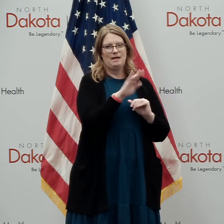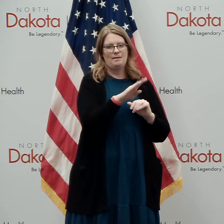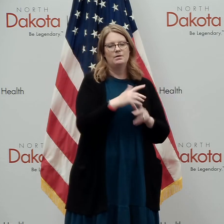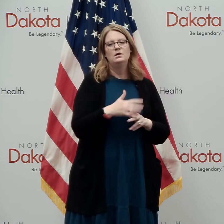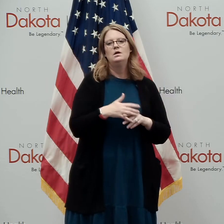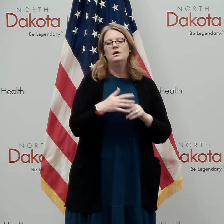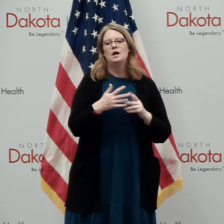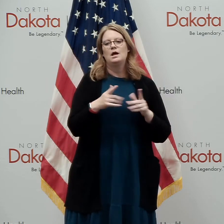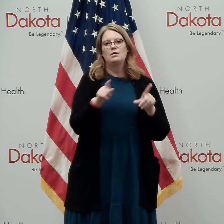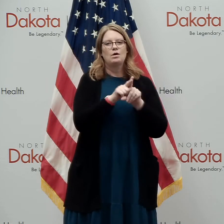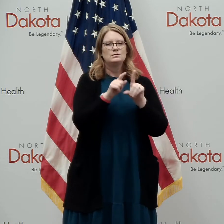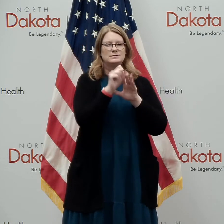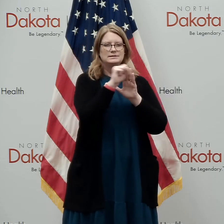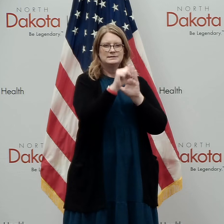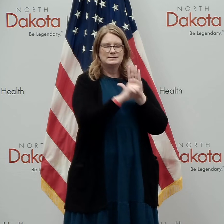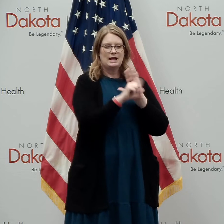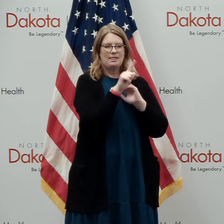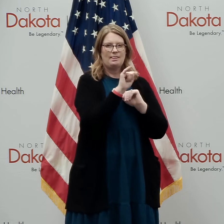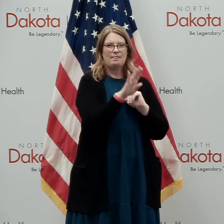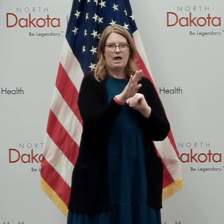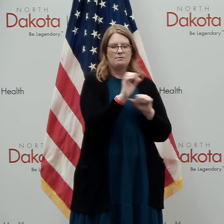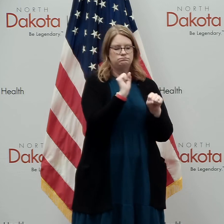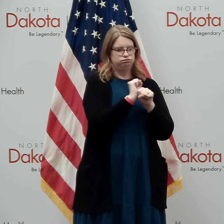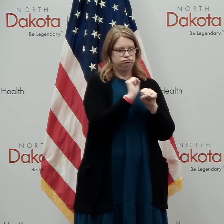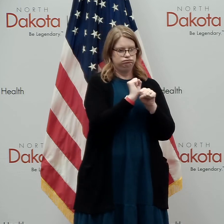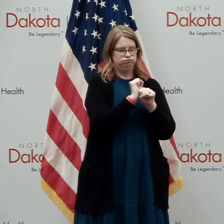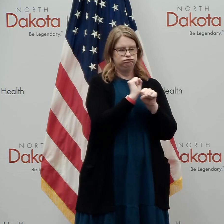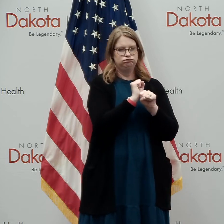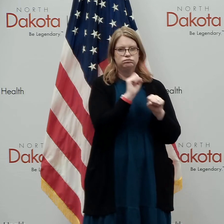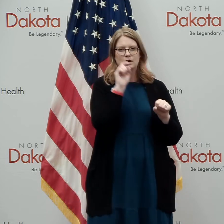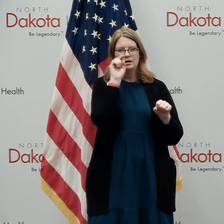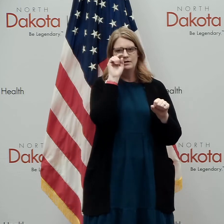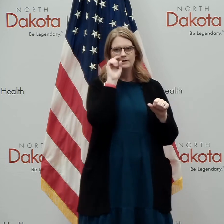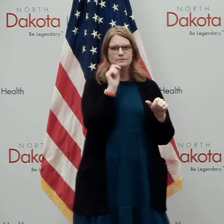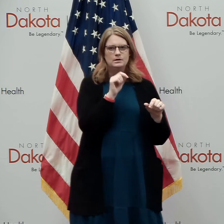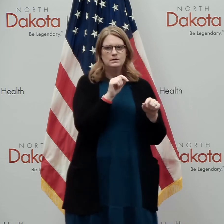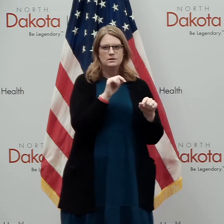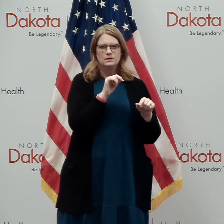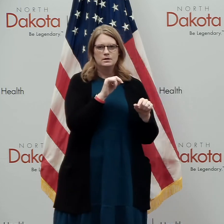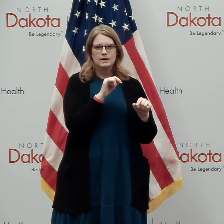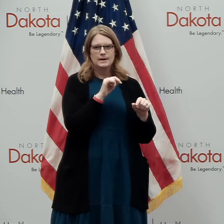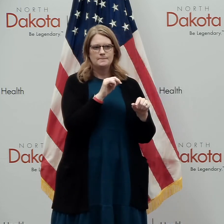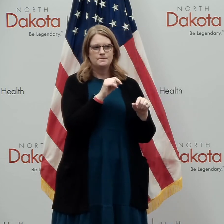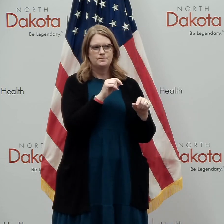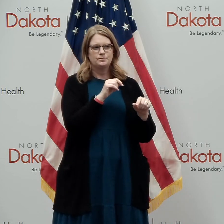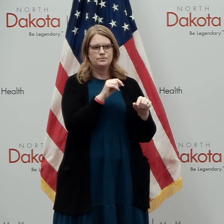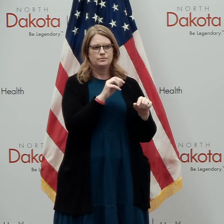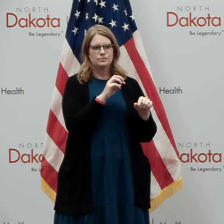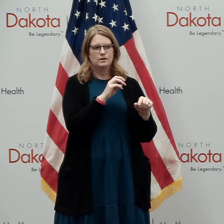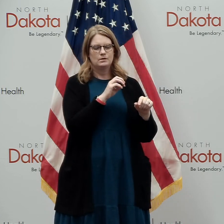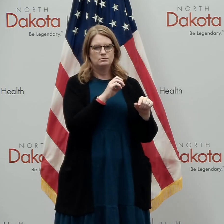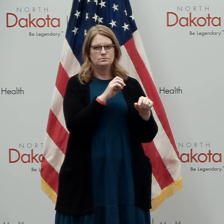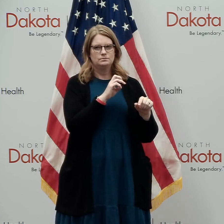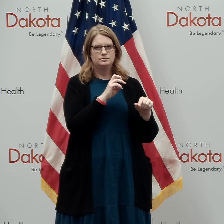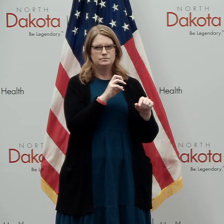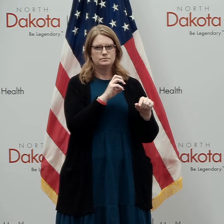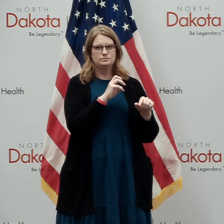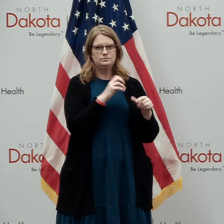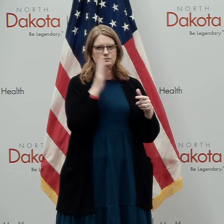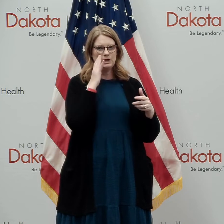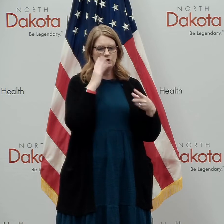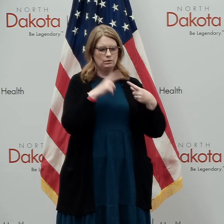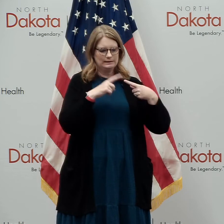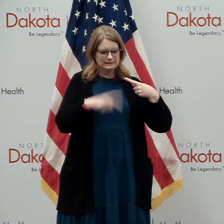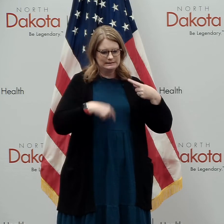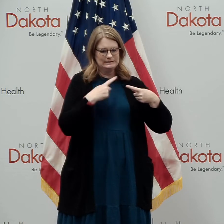lab's been doing a lot of work. I mentioned here several weeks ago about that we were going to try to condense the amount of cycle time from the